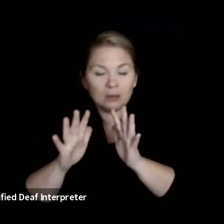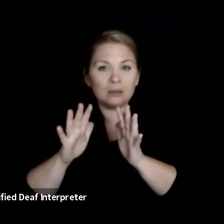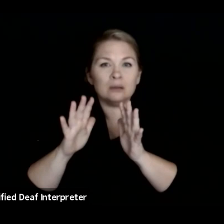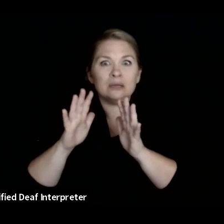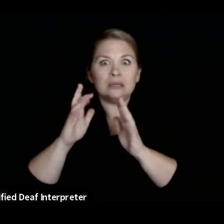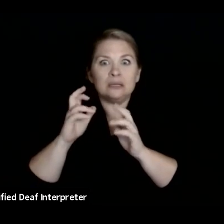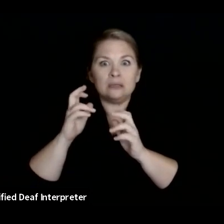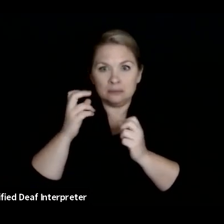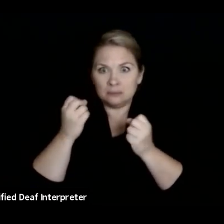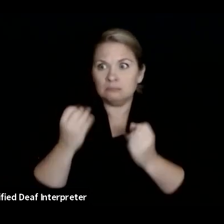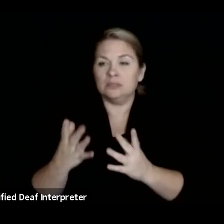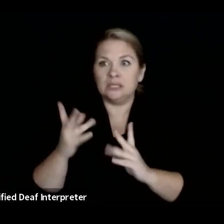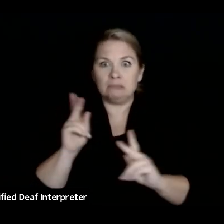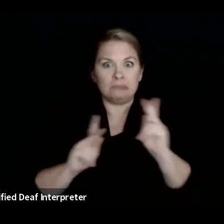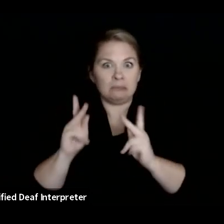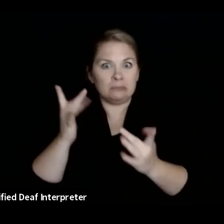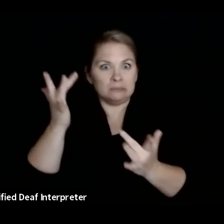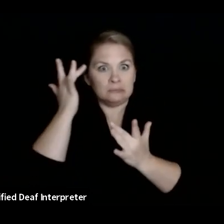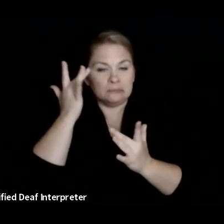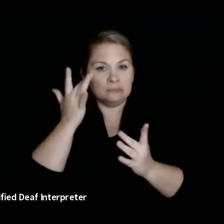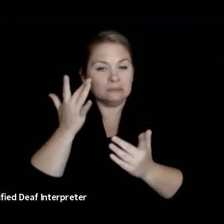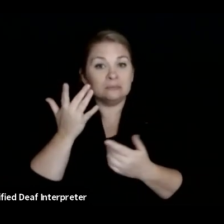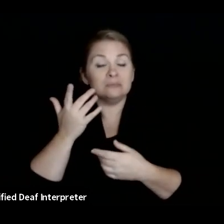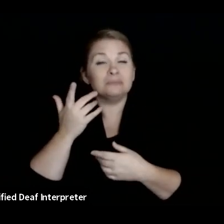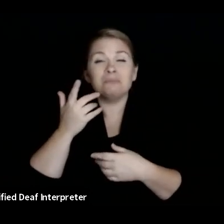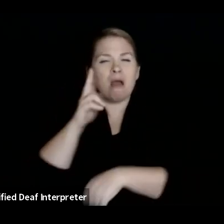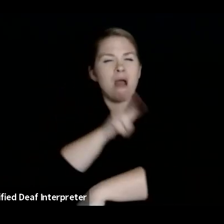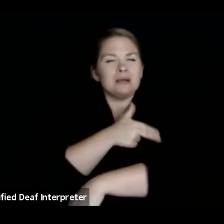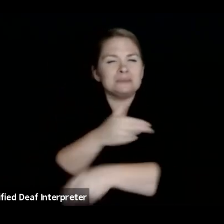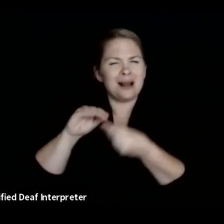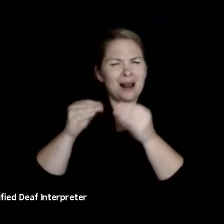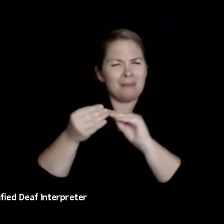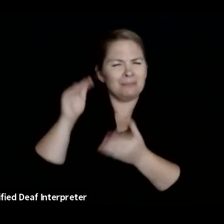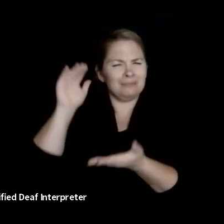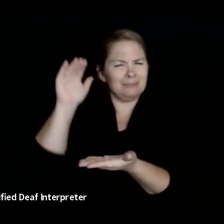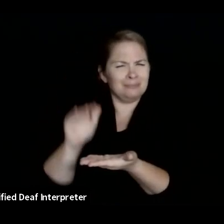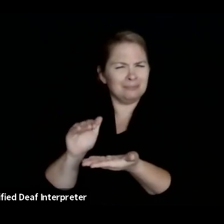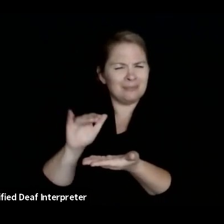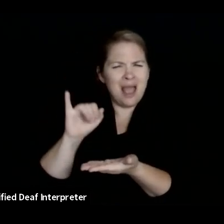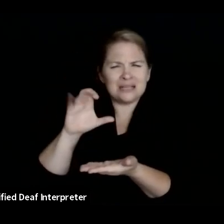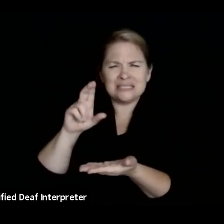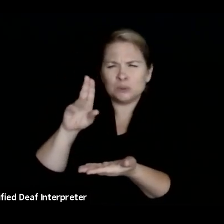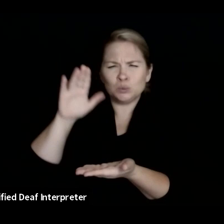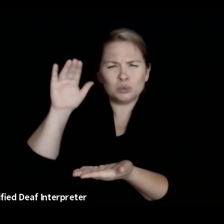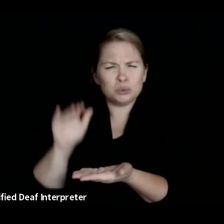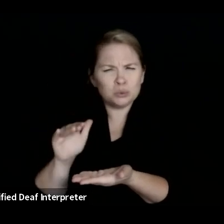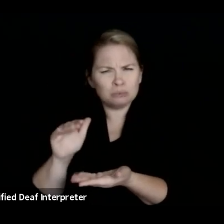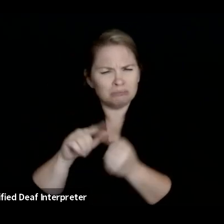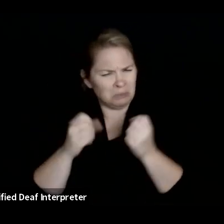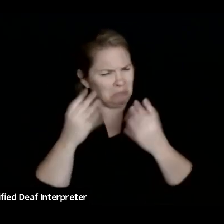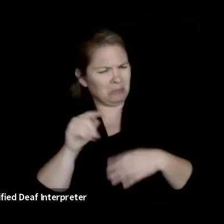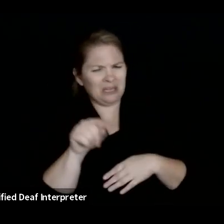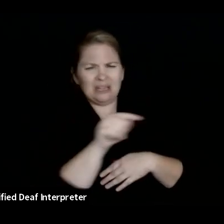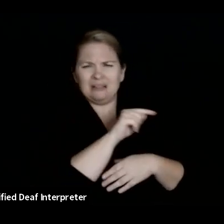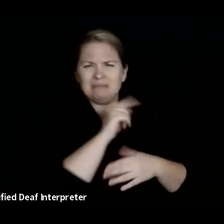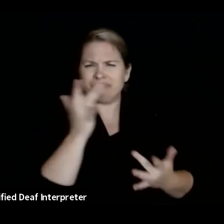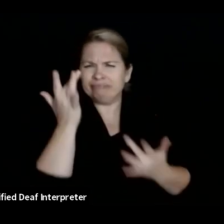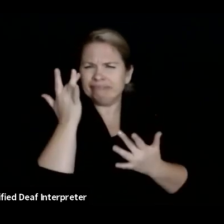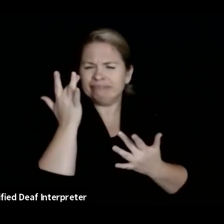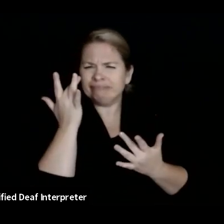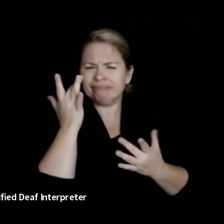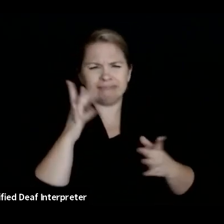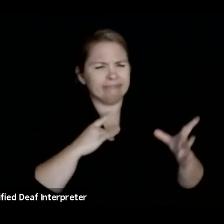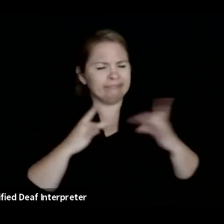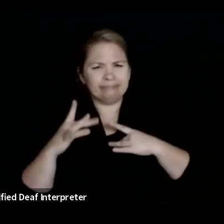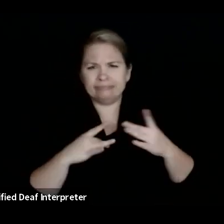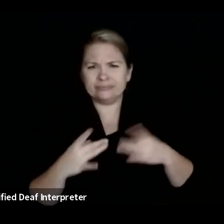of hospitalization and ICU use. And so I think people thought that perhaps we shouldn't be so concerned about